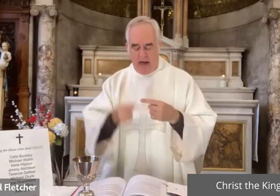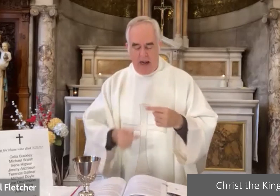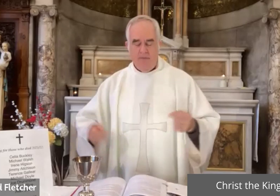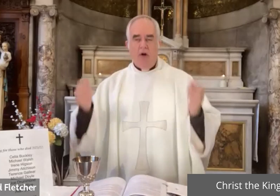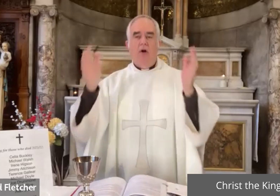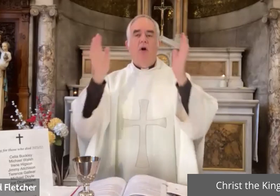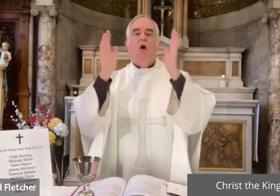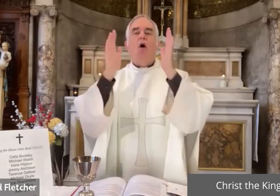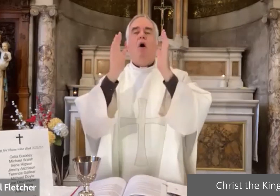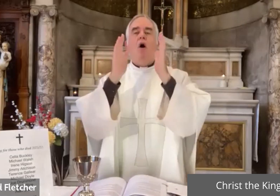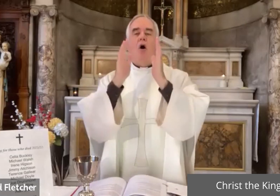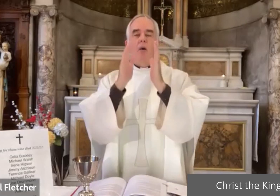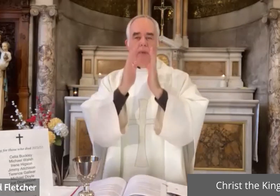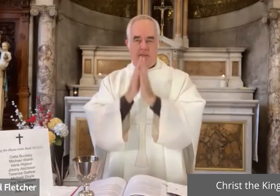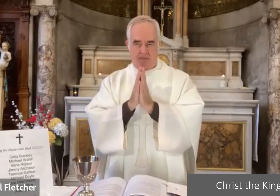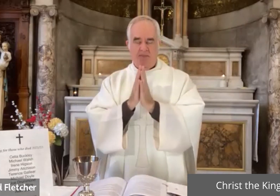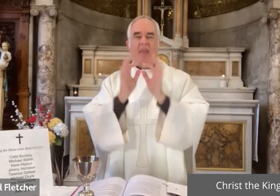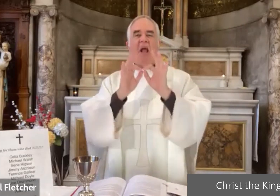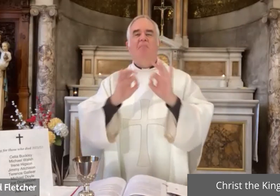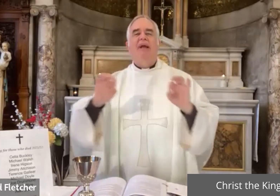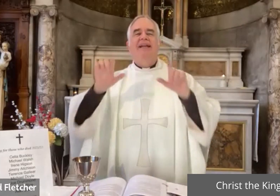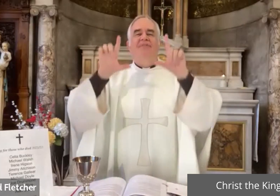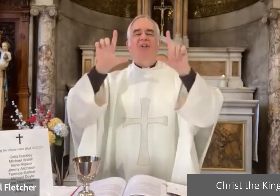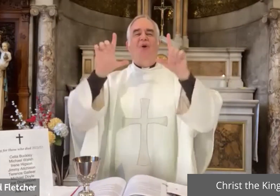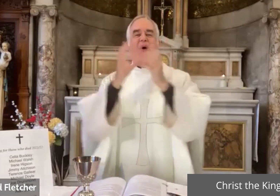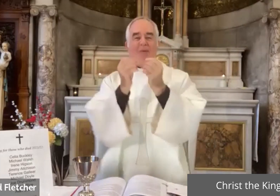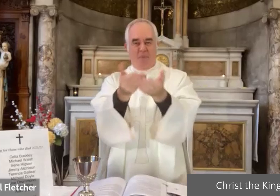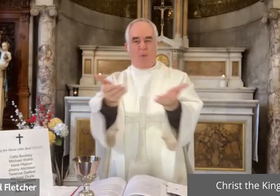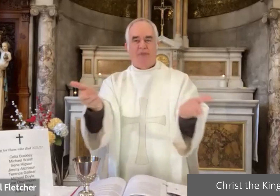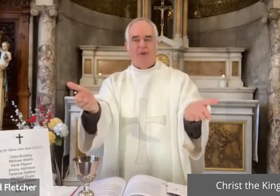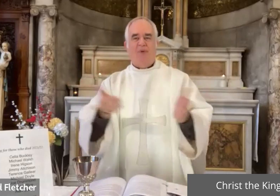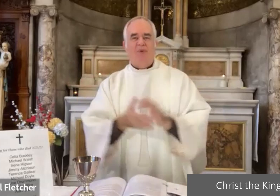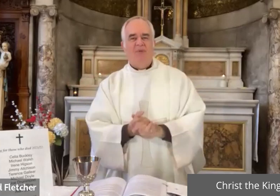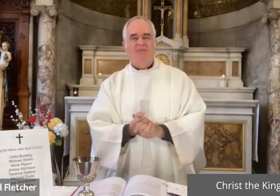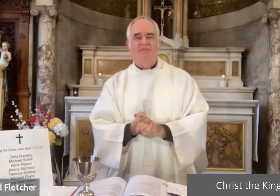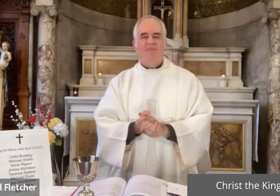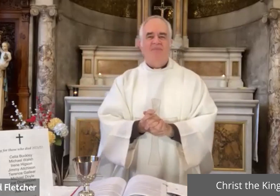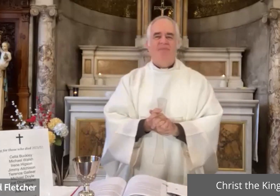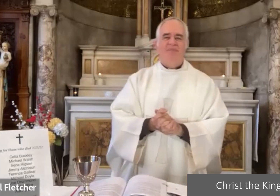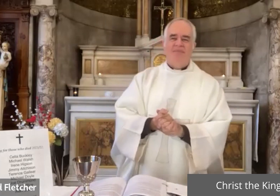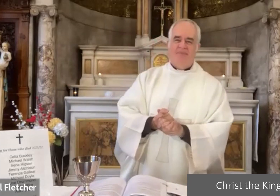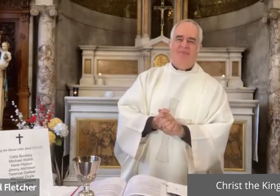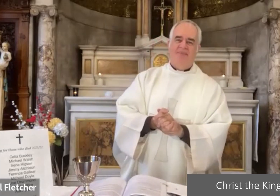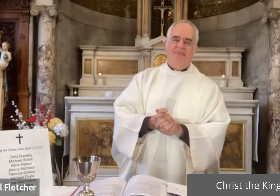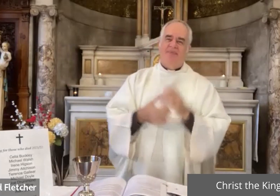forever and ever. Amen. Peace of the Lord be with you.